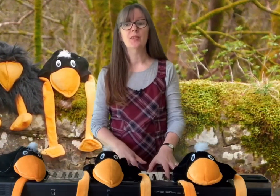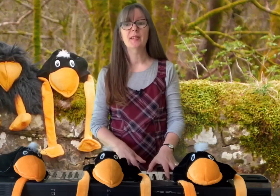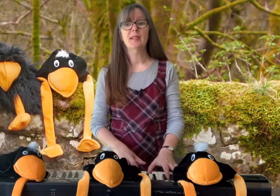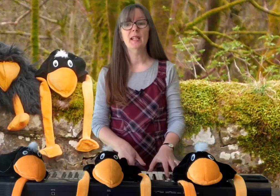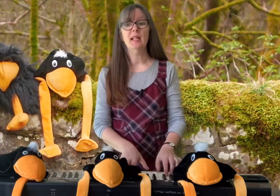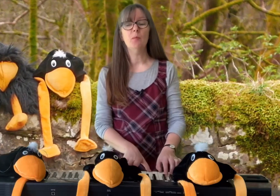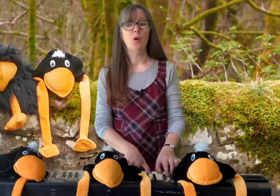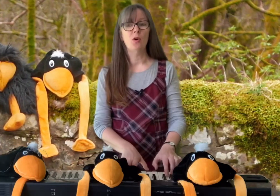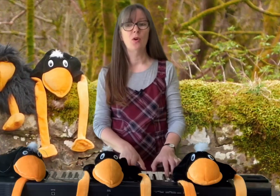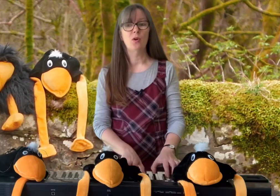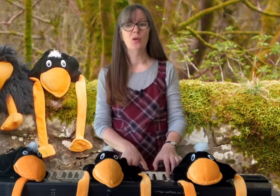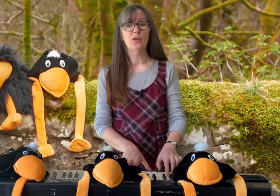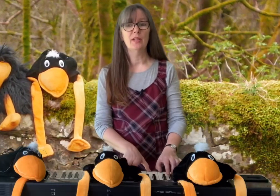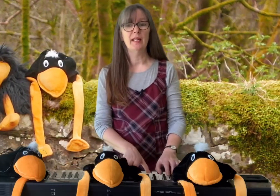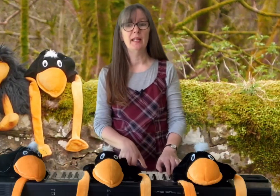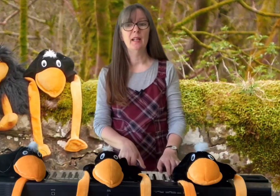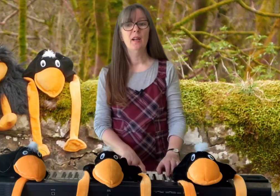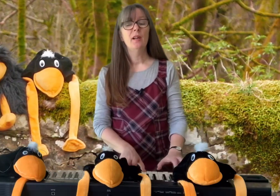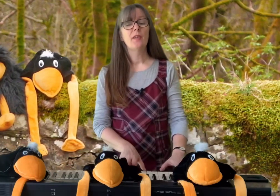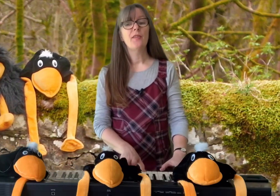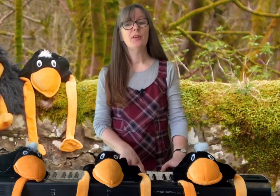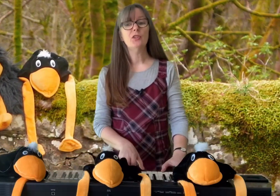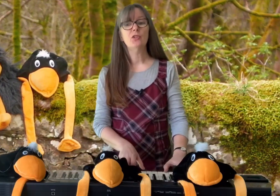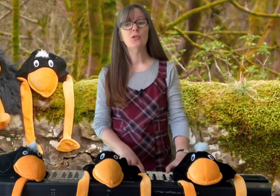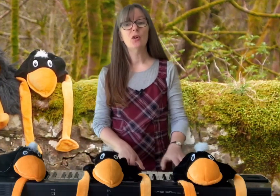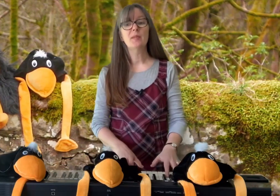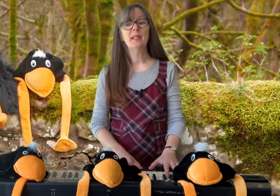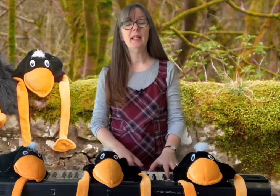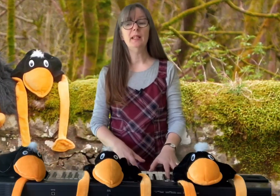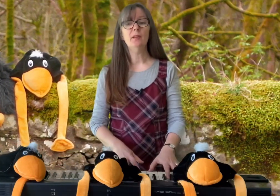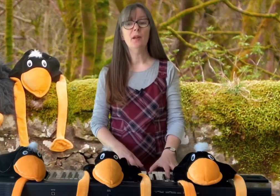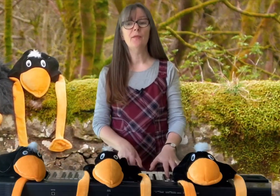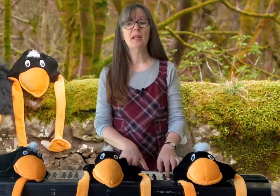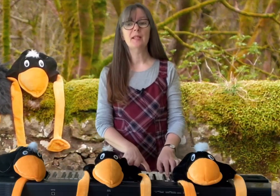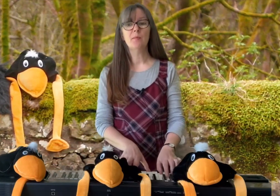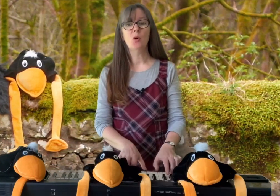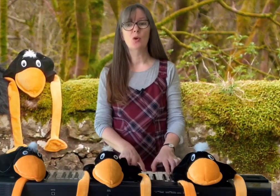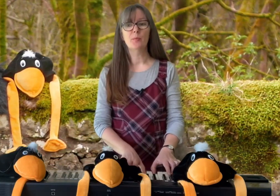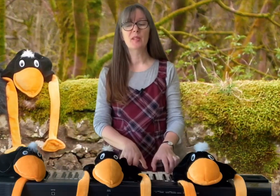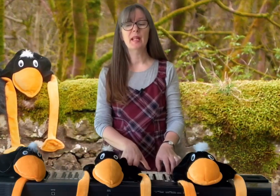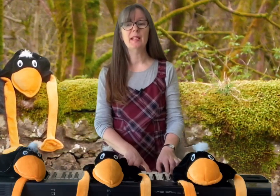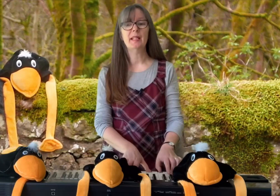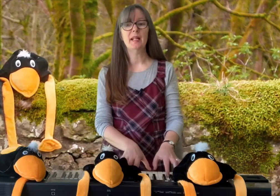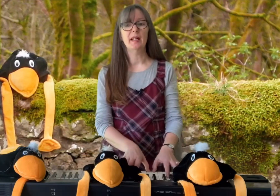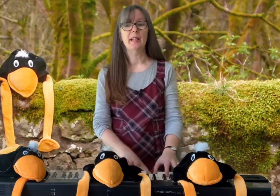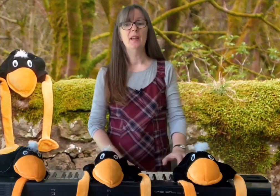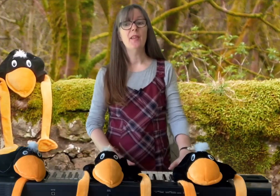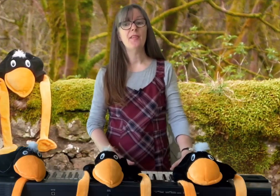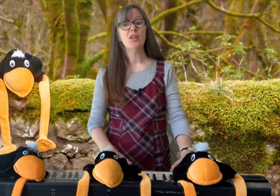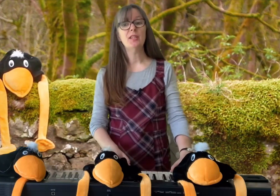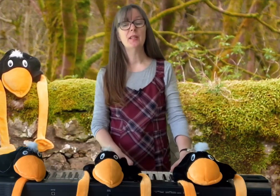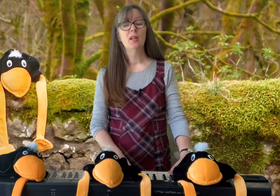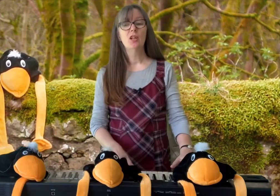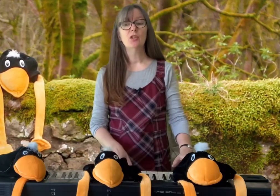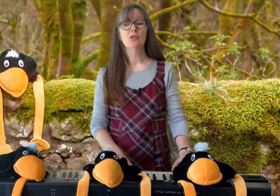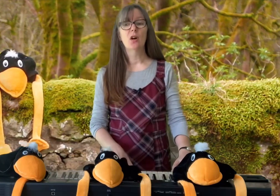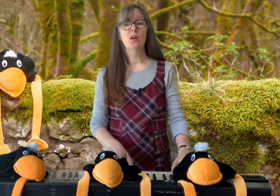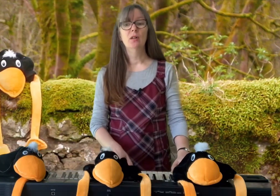frosty morning. The third crow was greeting for its maw, pretend to cry. The third crow